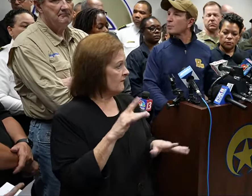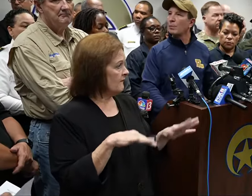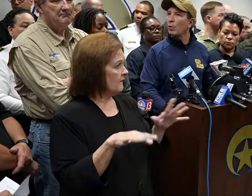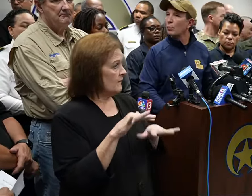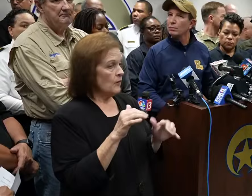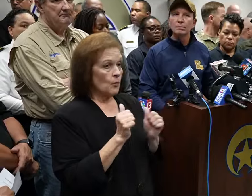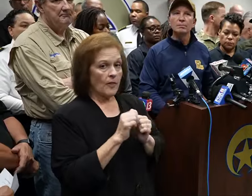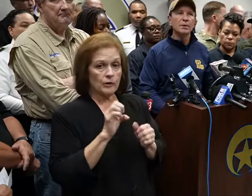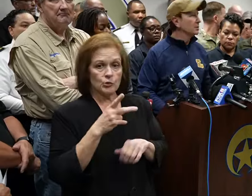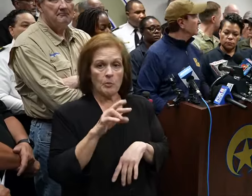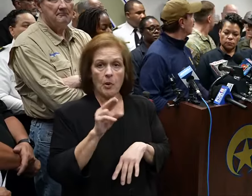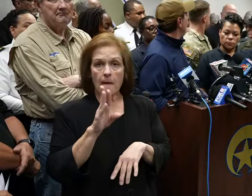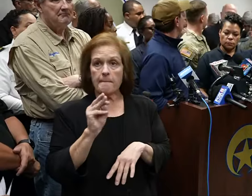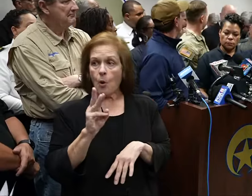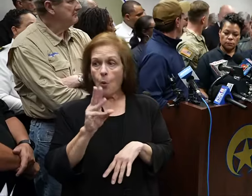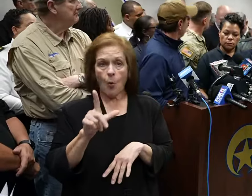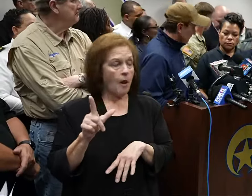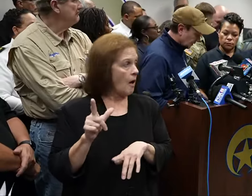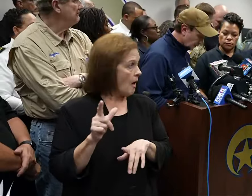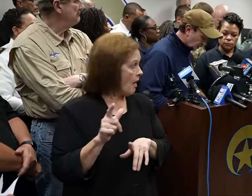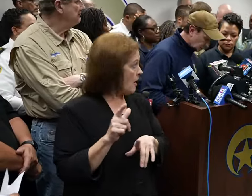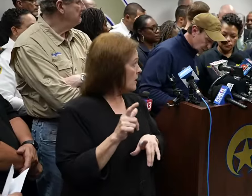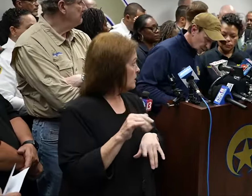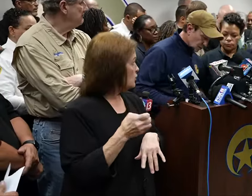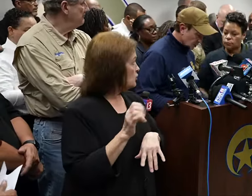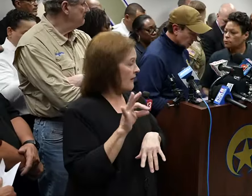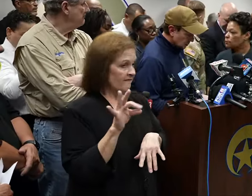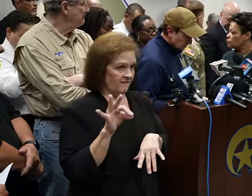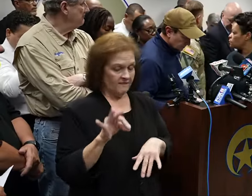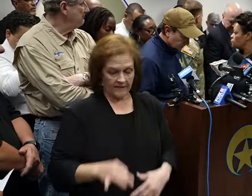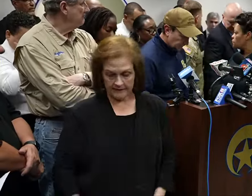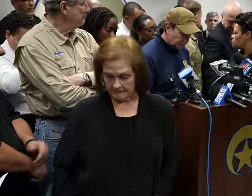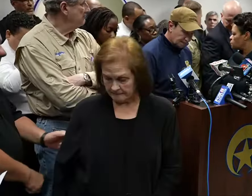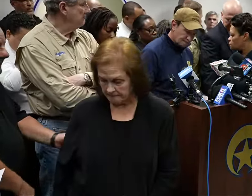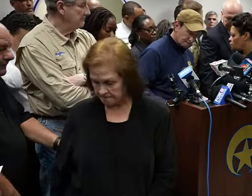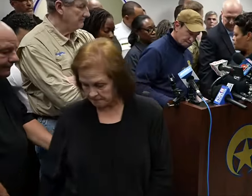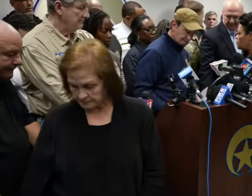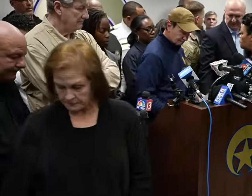with the Super Bowl. Jeff Dunley.